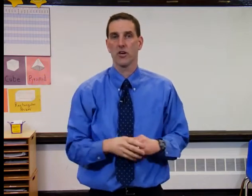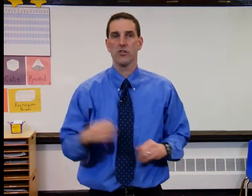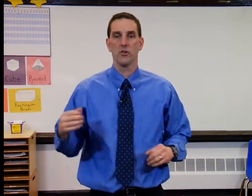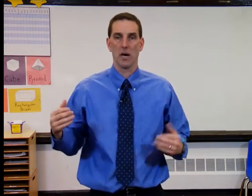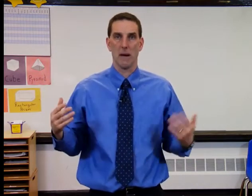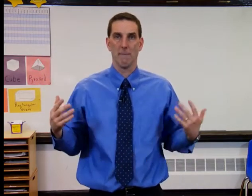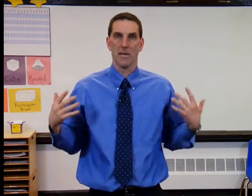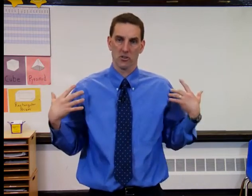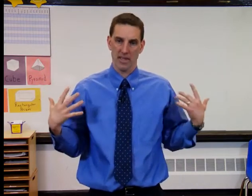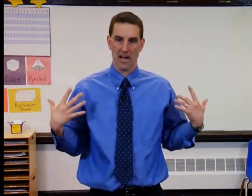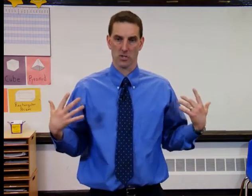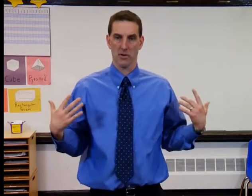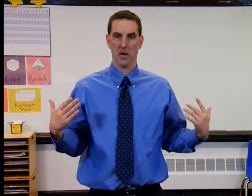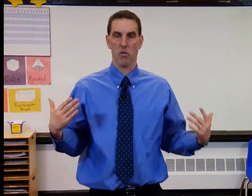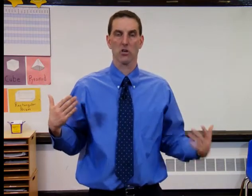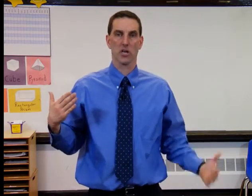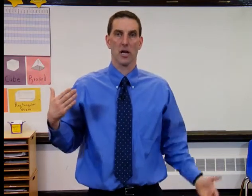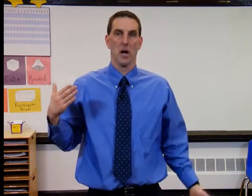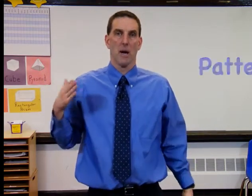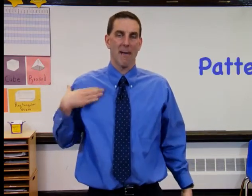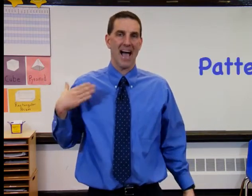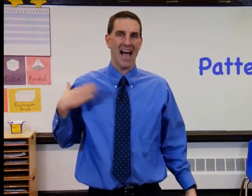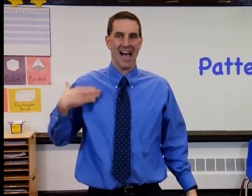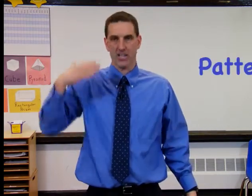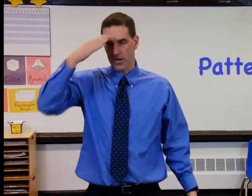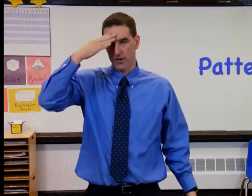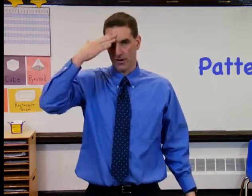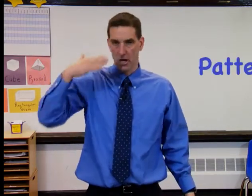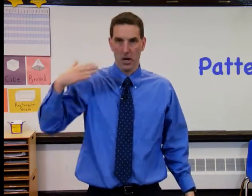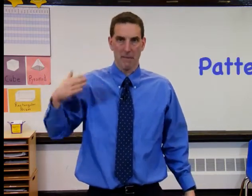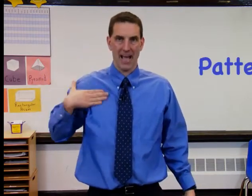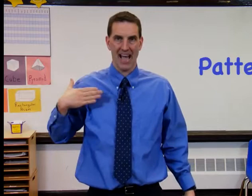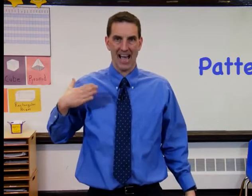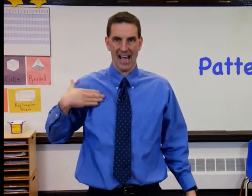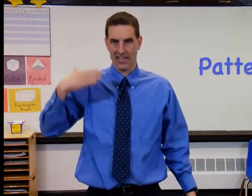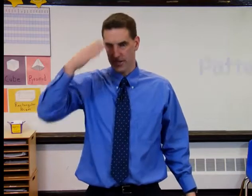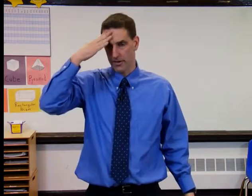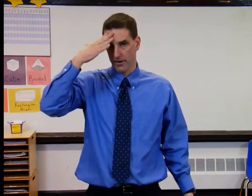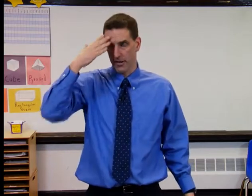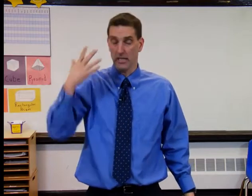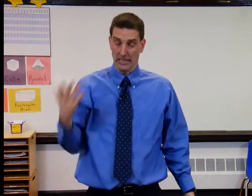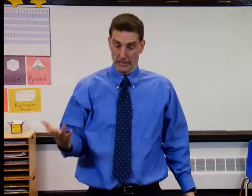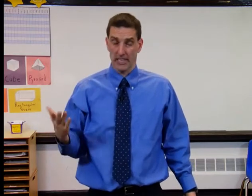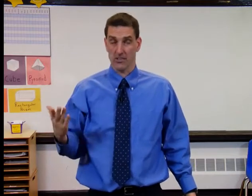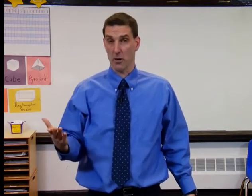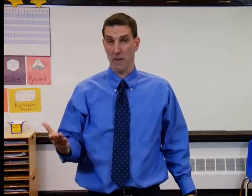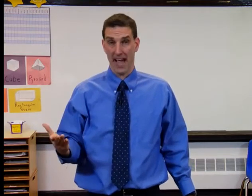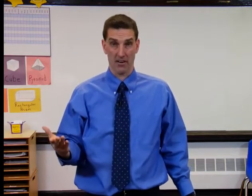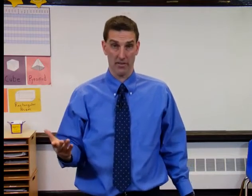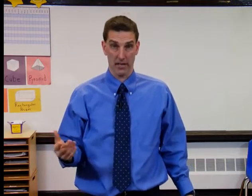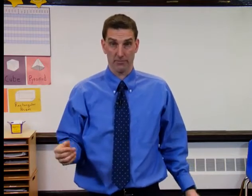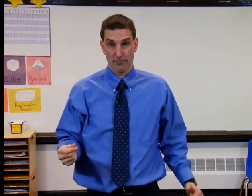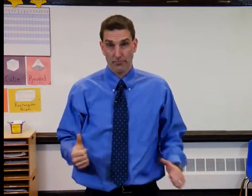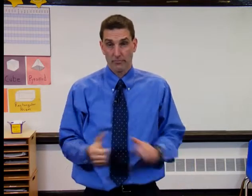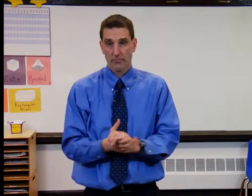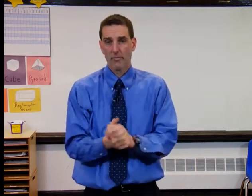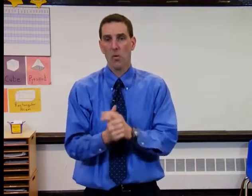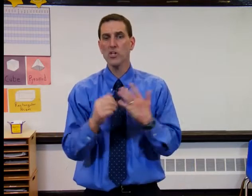do some of the algebraic words like pattern, pattern. Is there a pattern there? Once you've